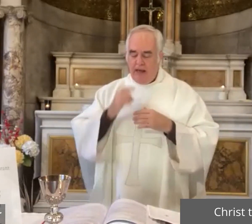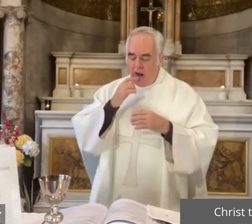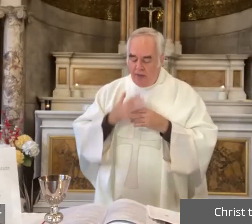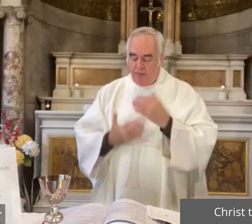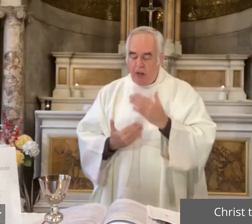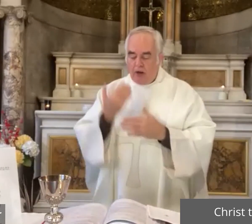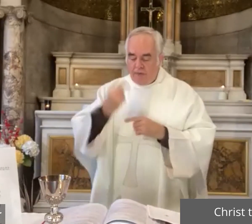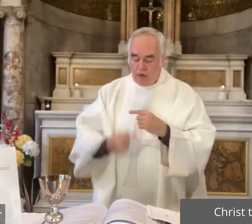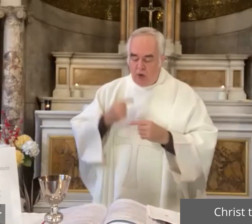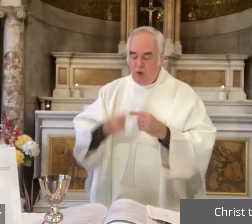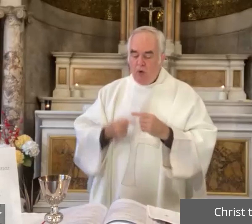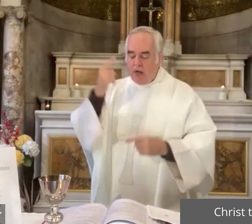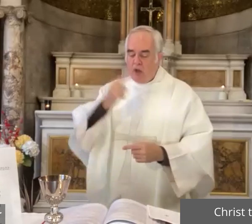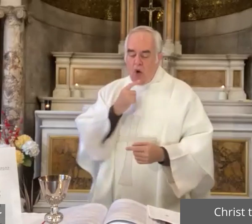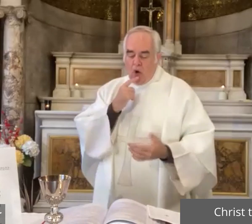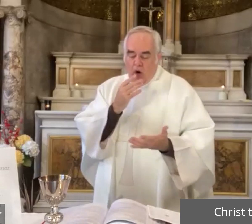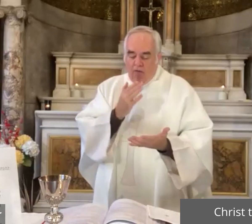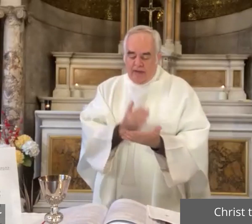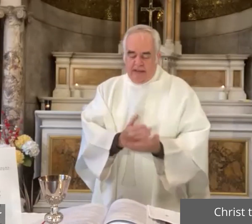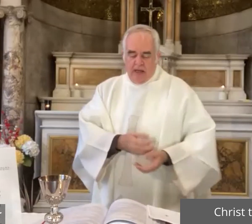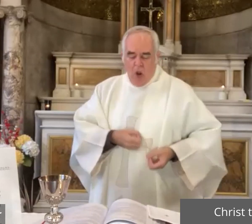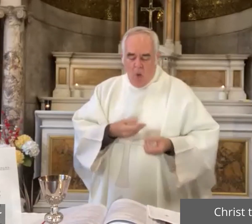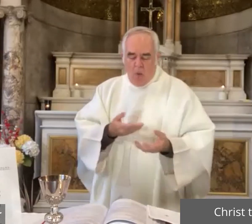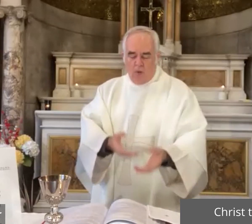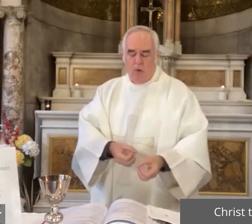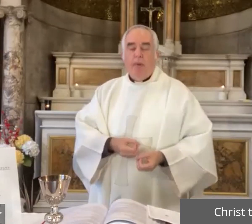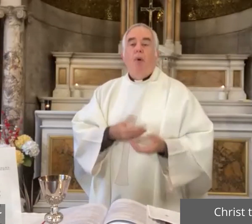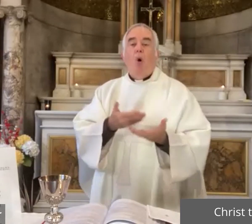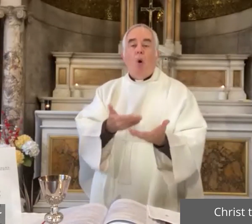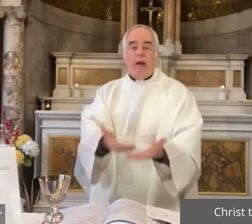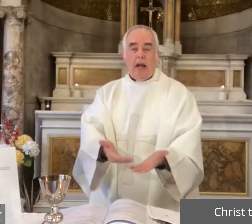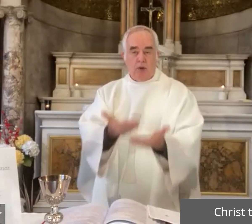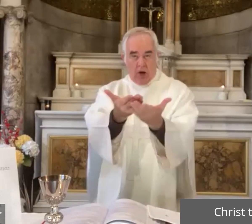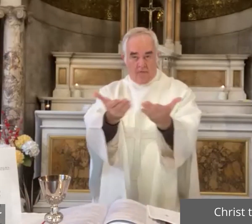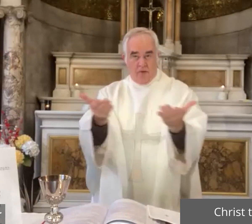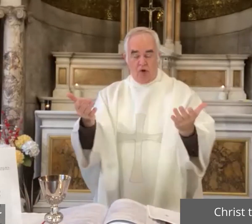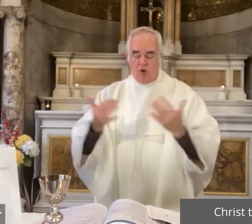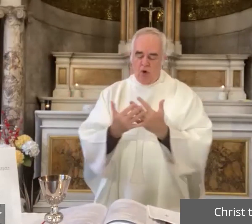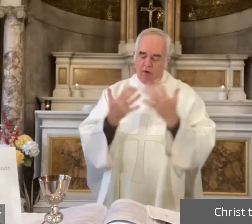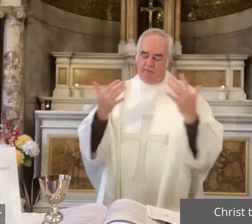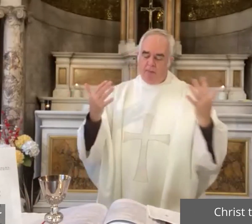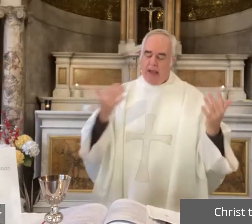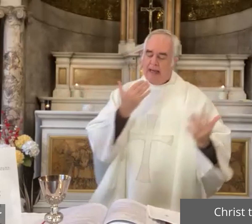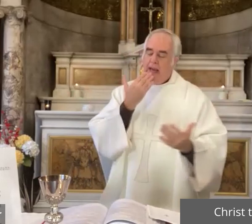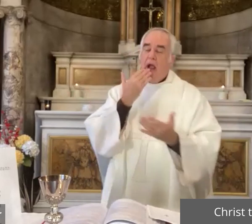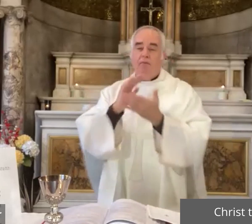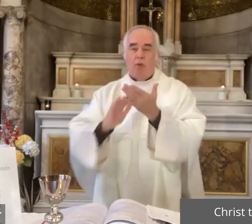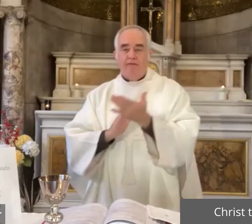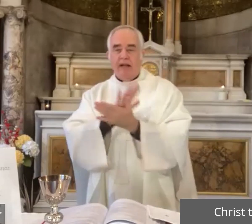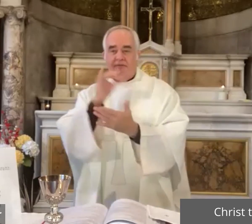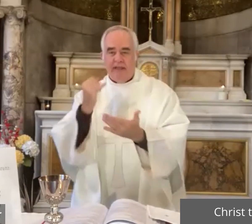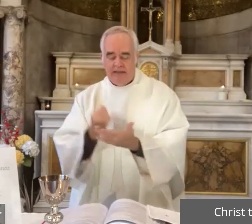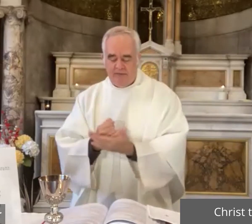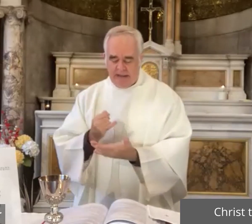blood, the blood of the new eternal covenant, which will be poured out for you and for many